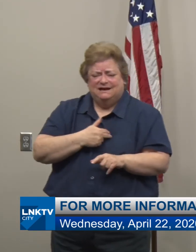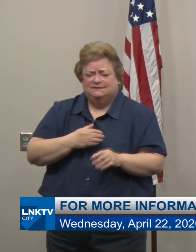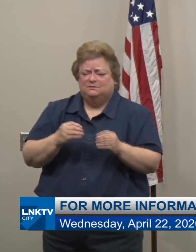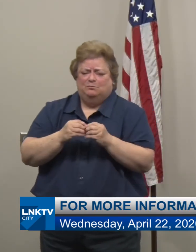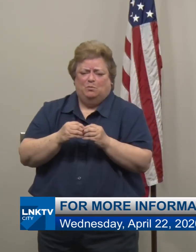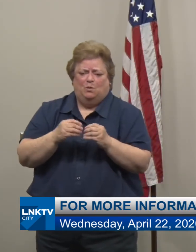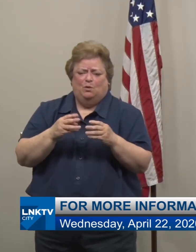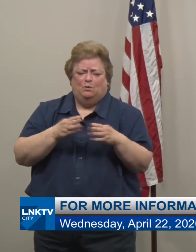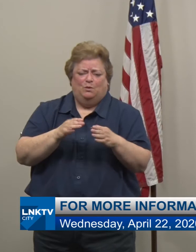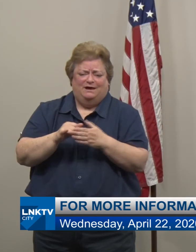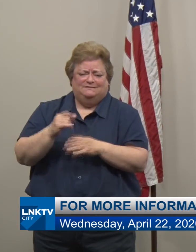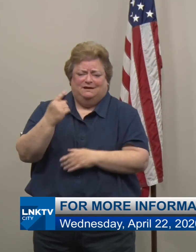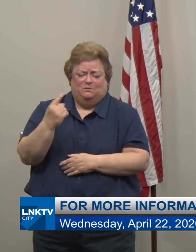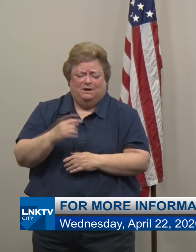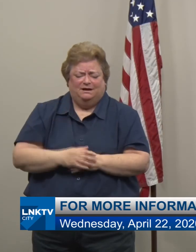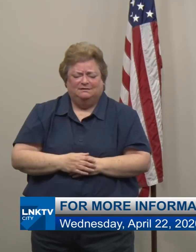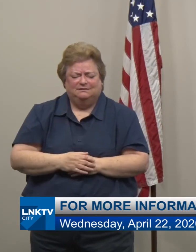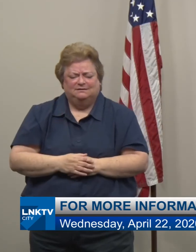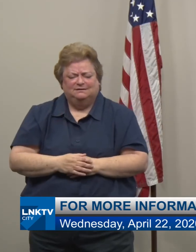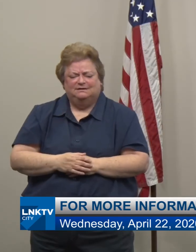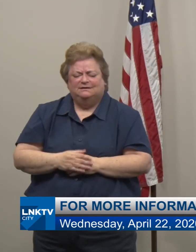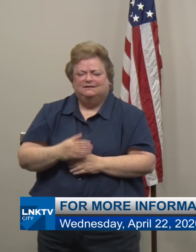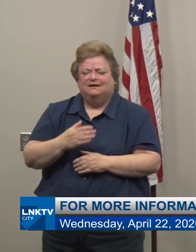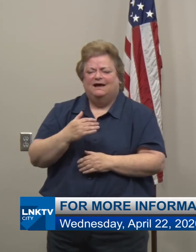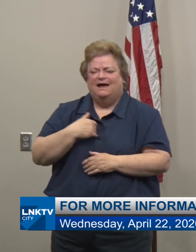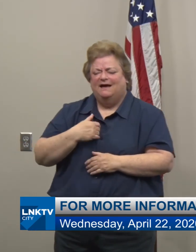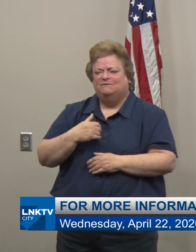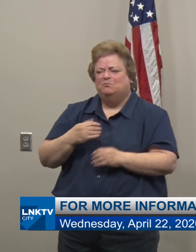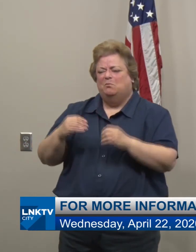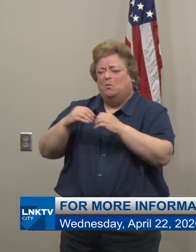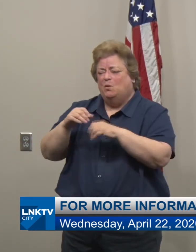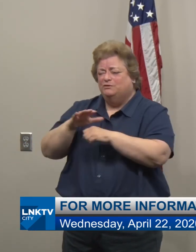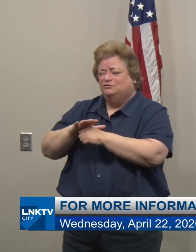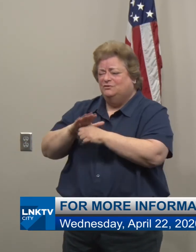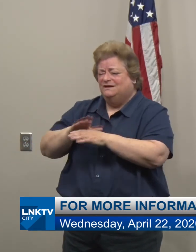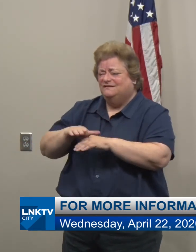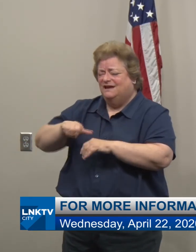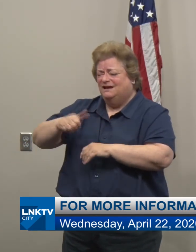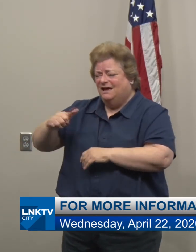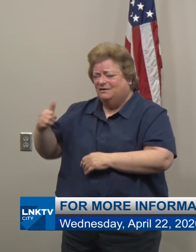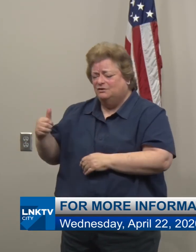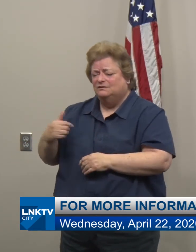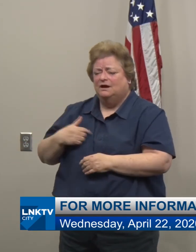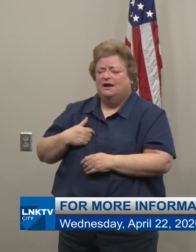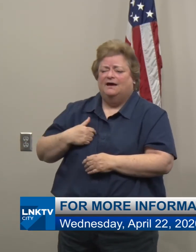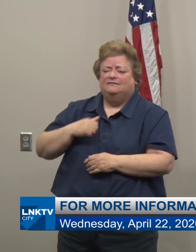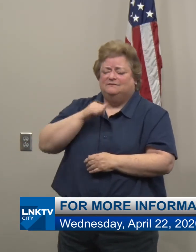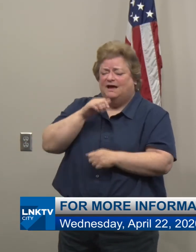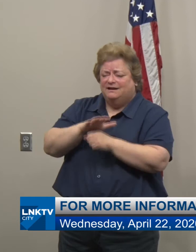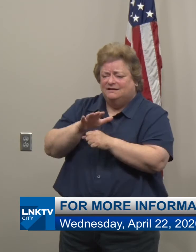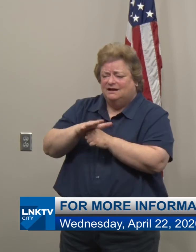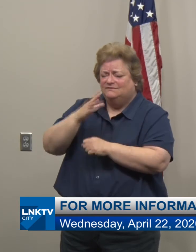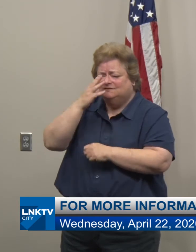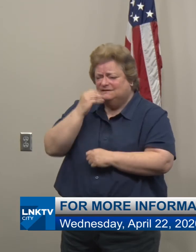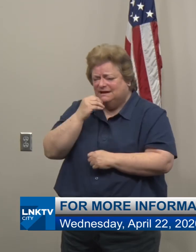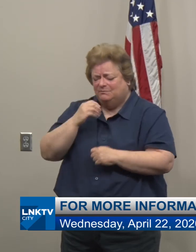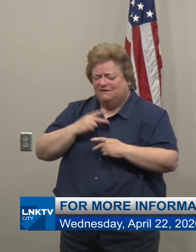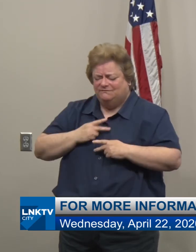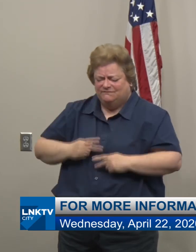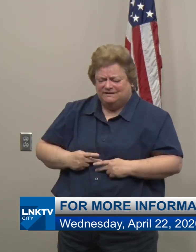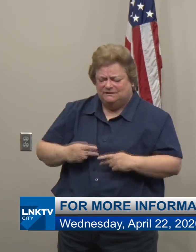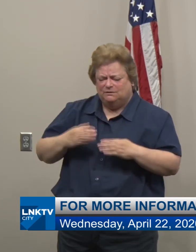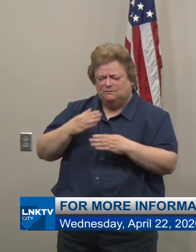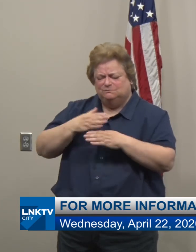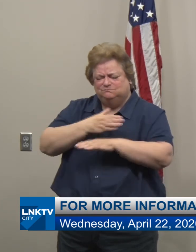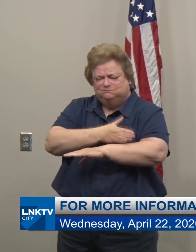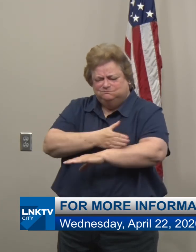one. Many of us have experienced a greater amount of stress than usual, which has resulted in poor sleep, declining mental and physical well-being, and reliance